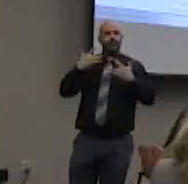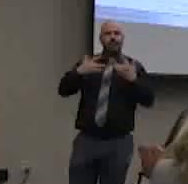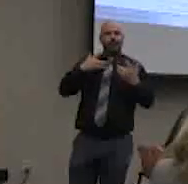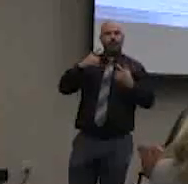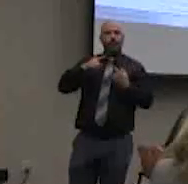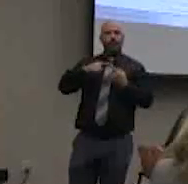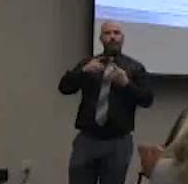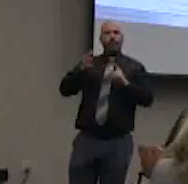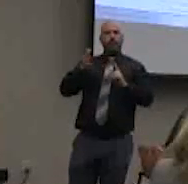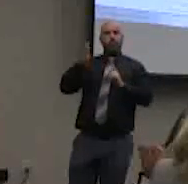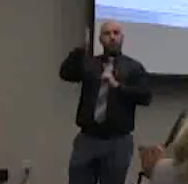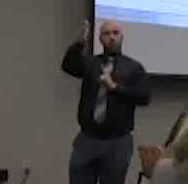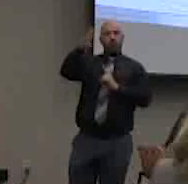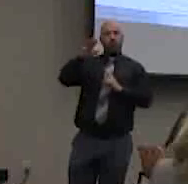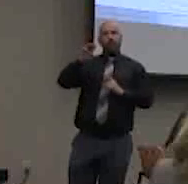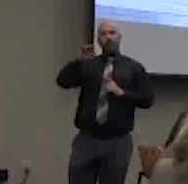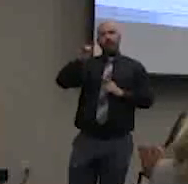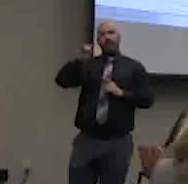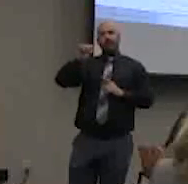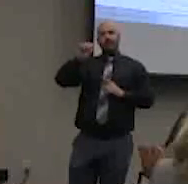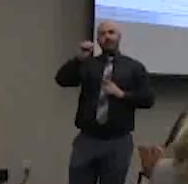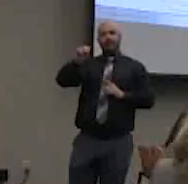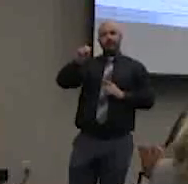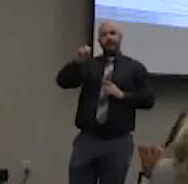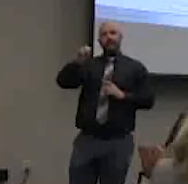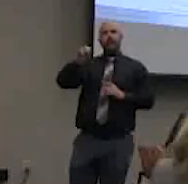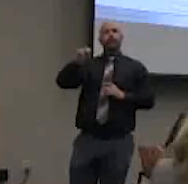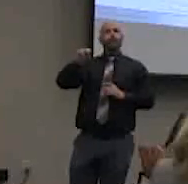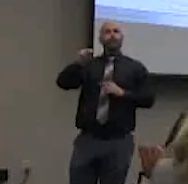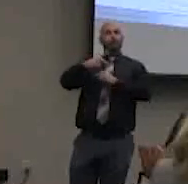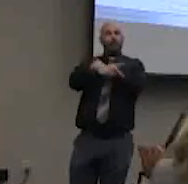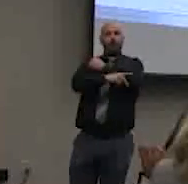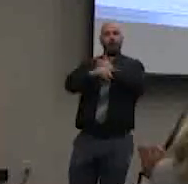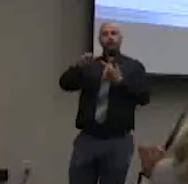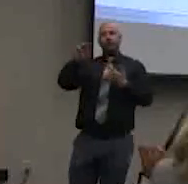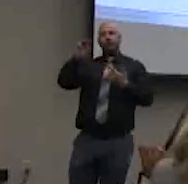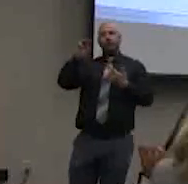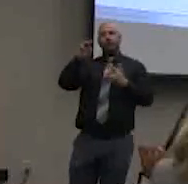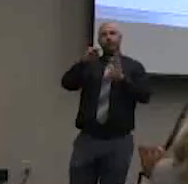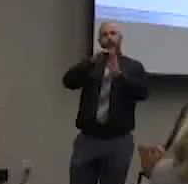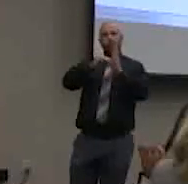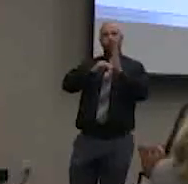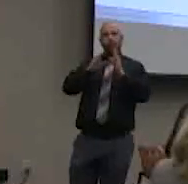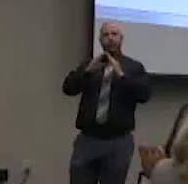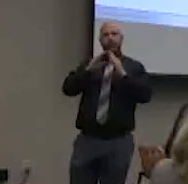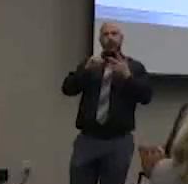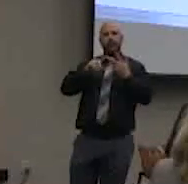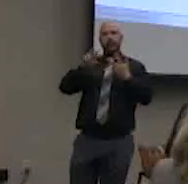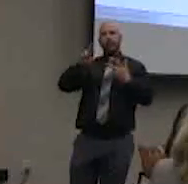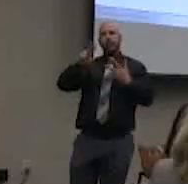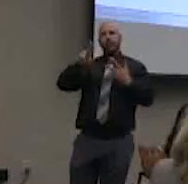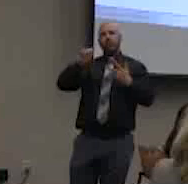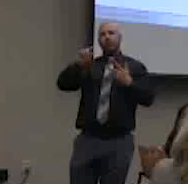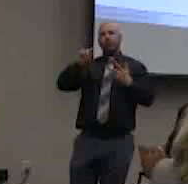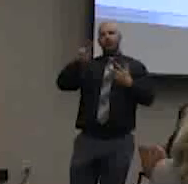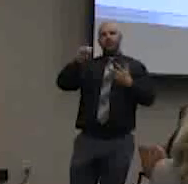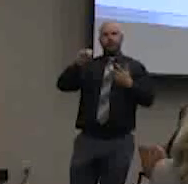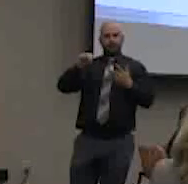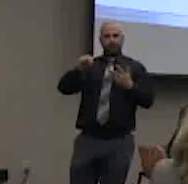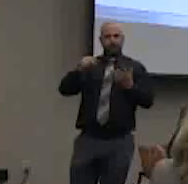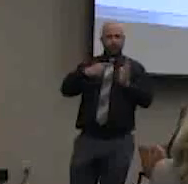Parish or Monroe City or Ruston, for example. And you see those timelines